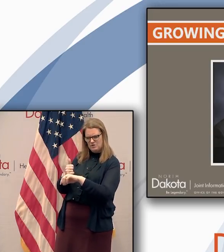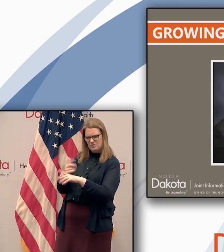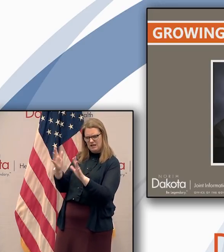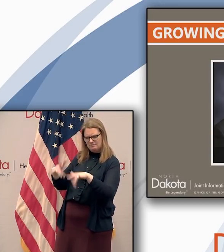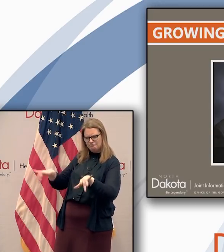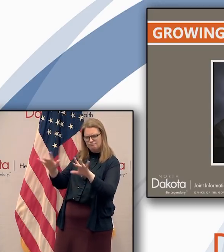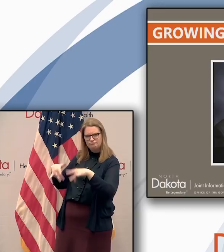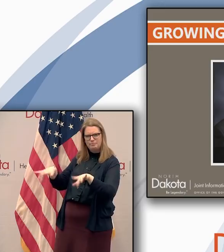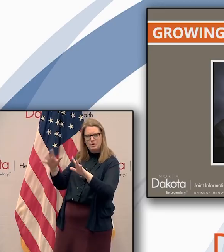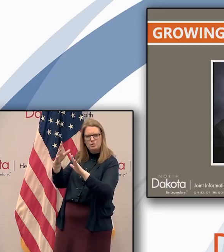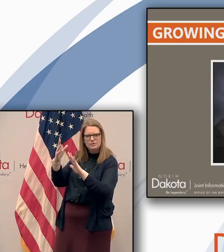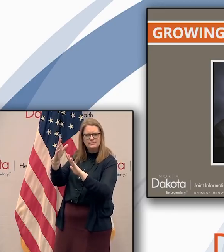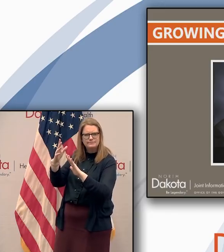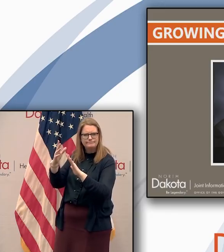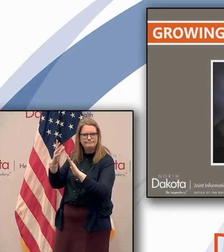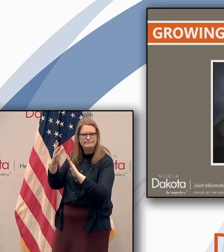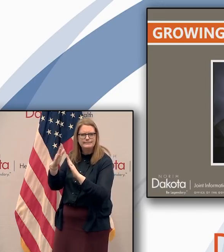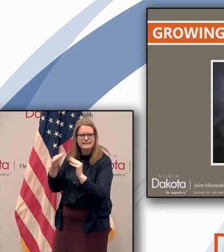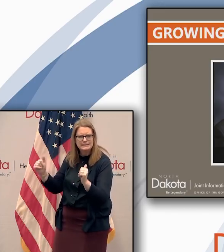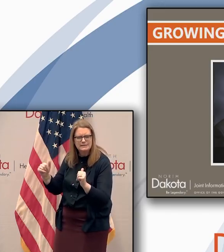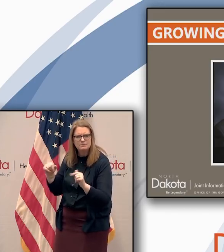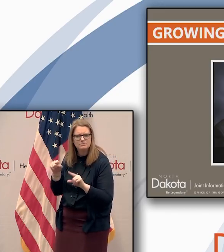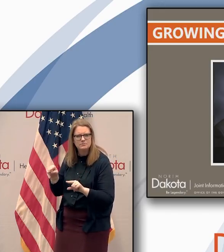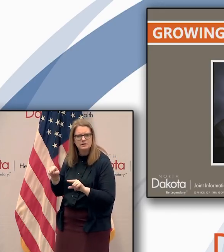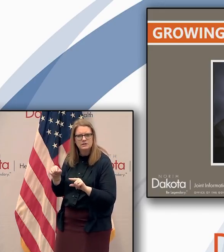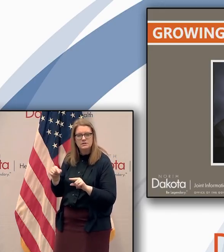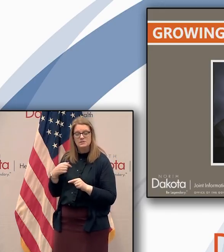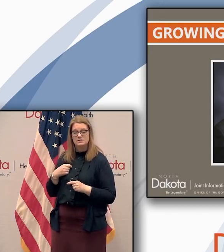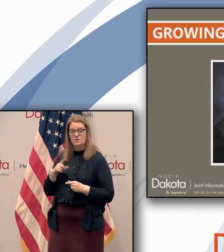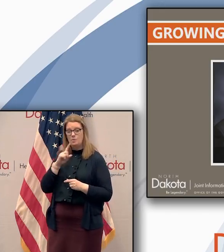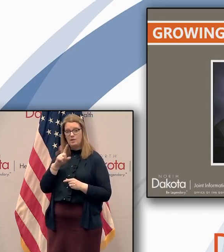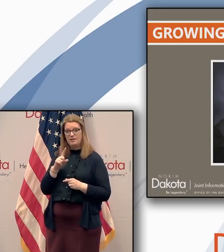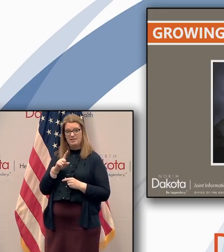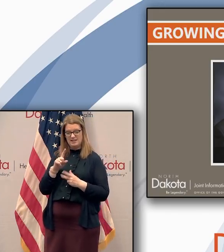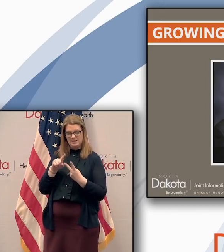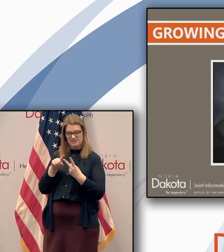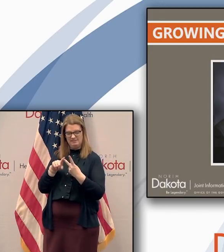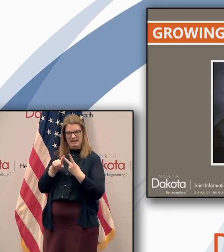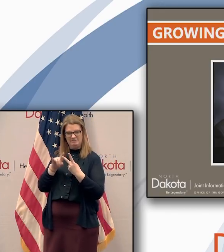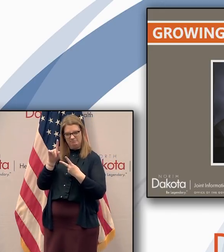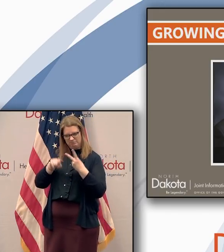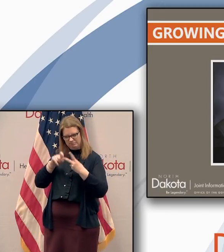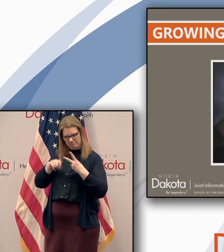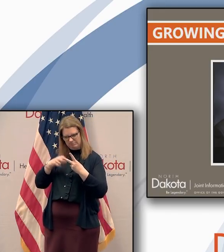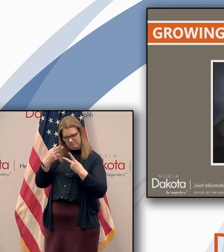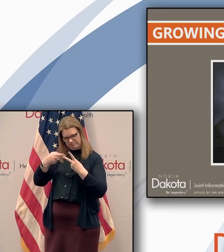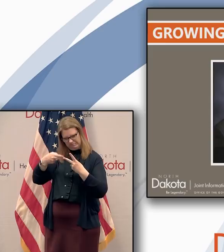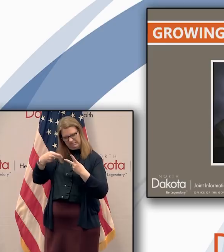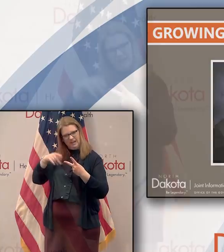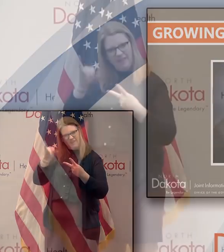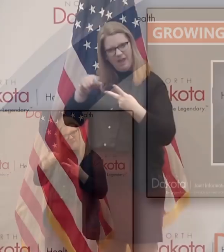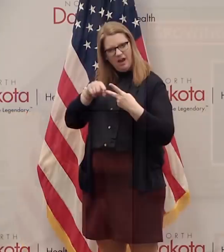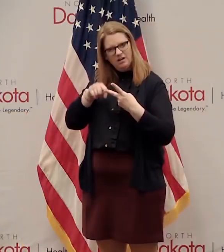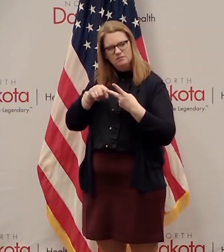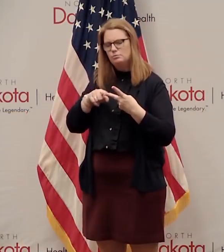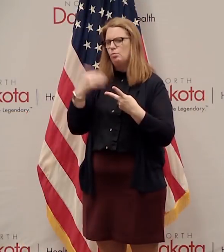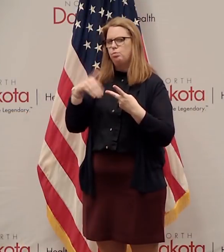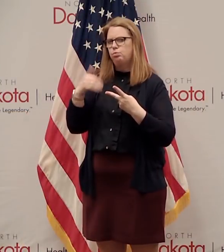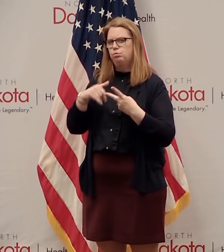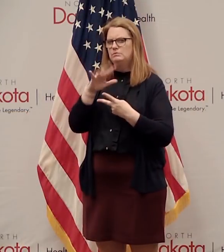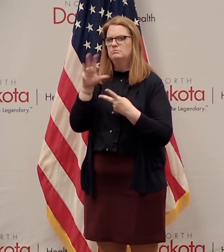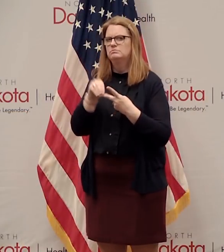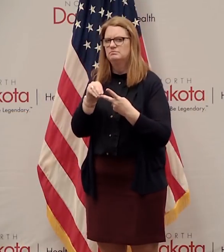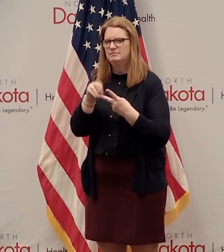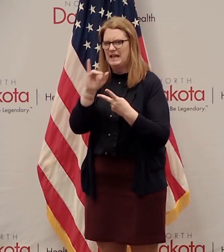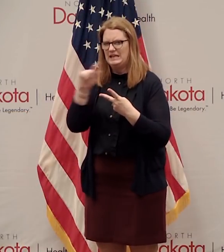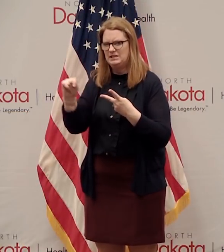because this contact tracing has got a big IT component to it. We're very grateful to have Vern and General Schulte on board,